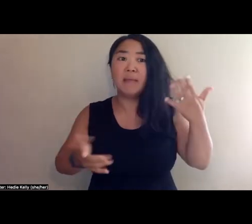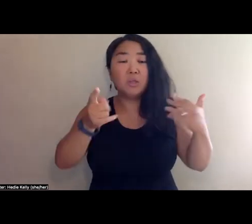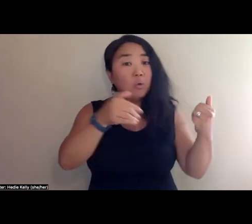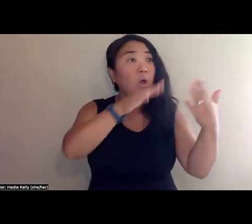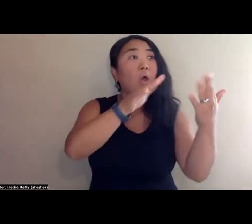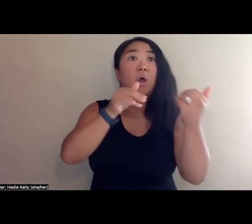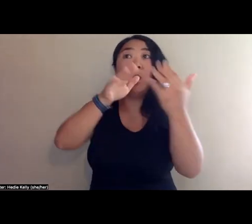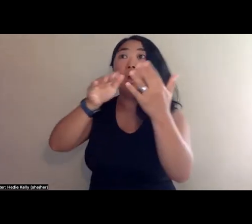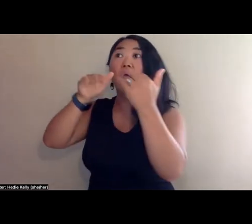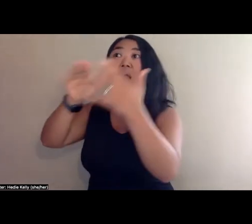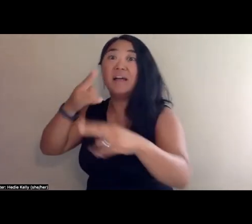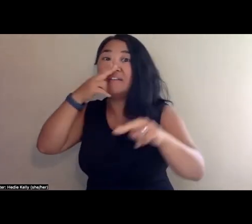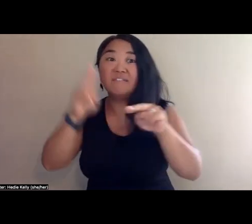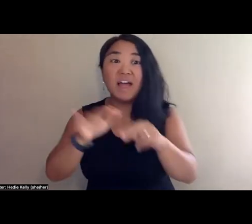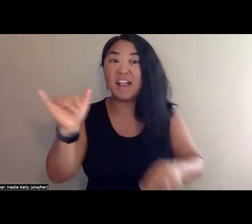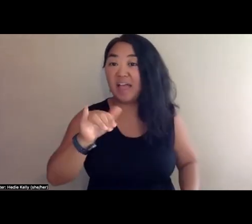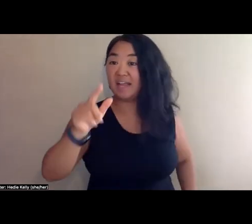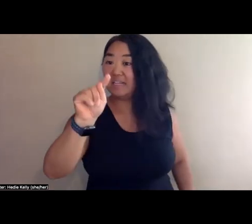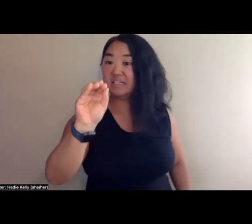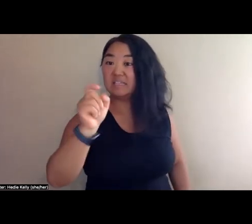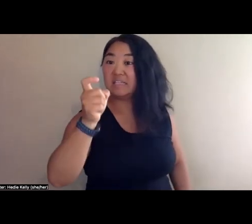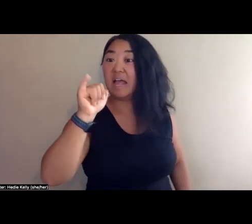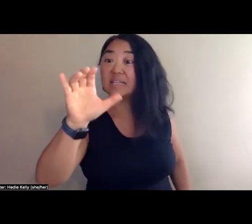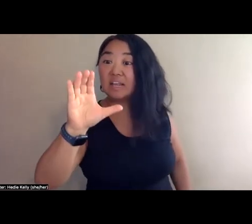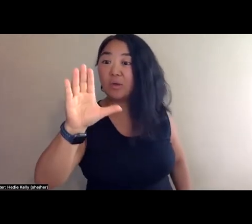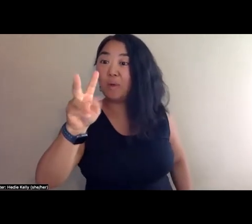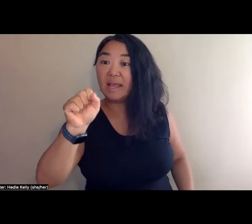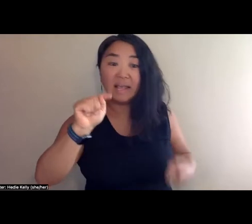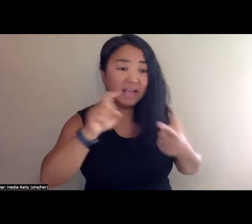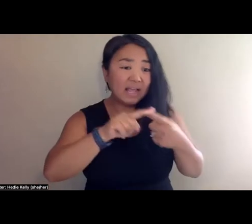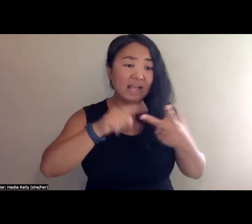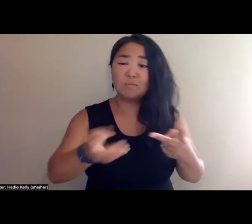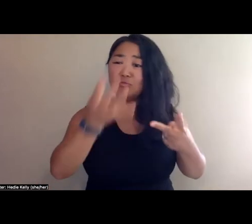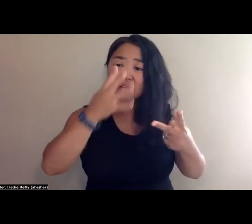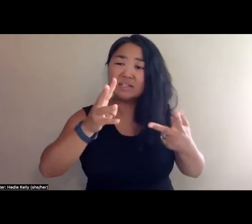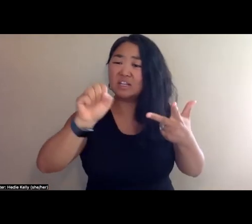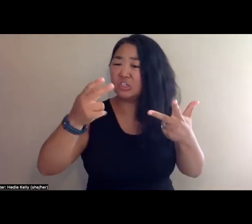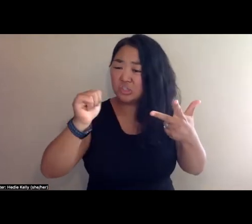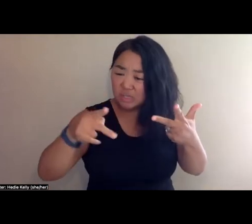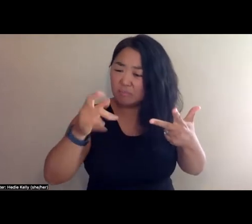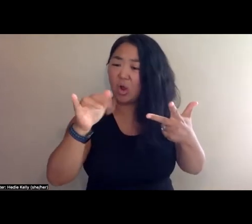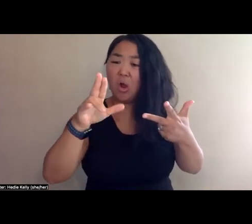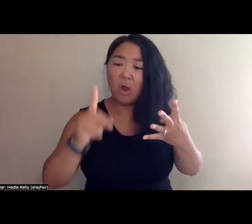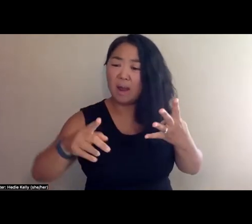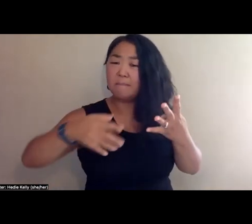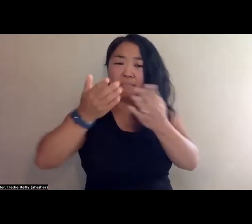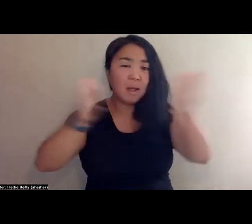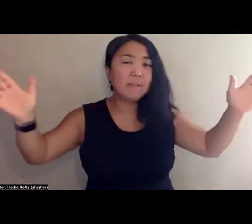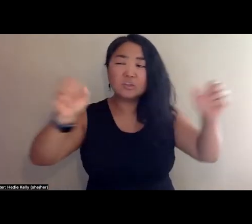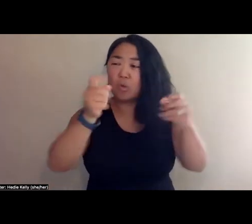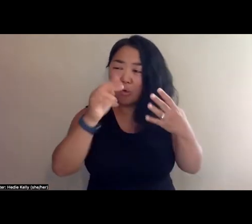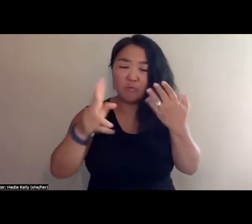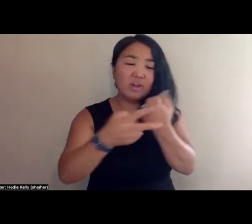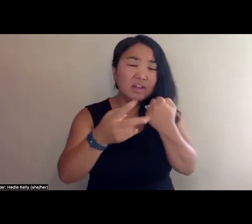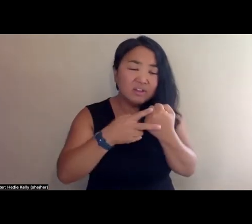city, like Superfund toxic waste sites and prisons and refineries and shipyards and a lot of public storage units. You